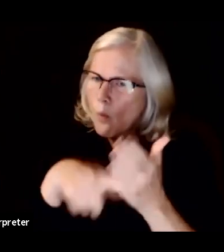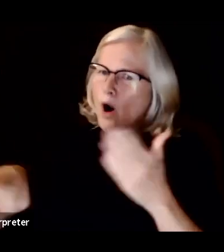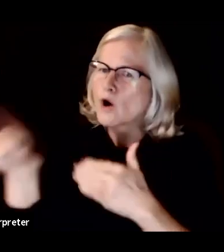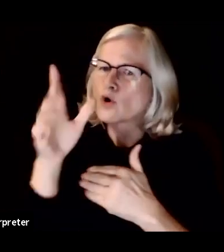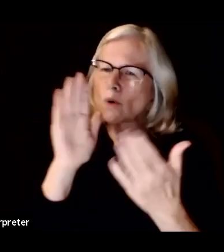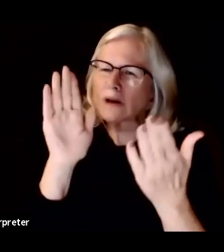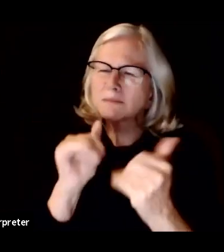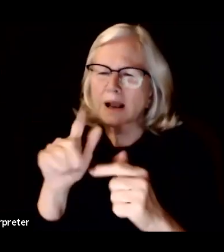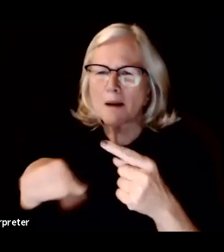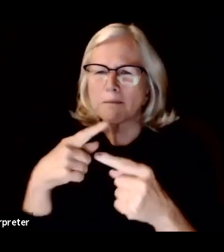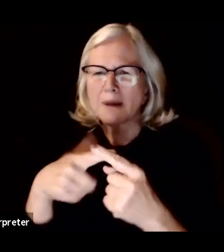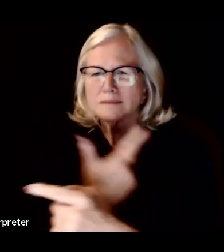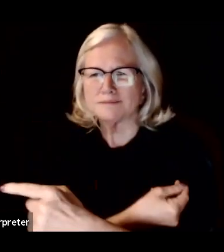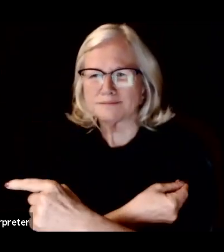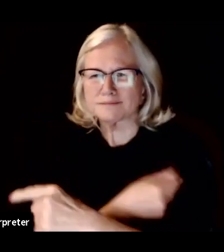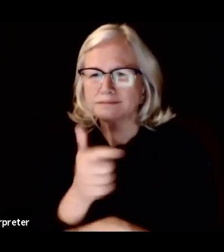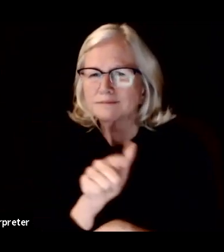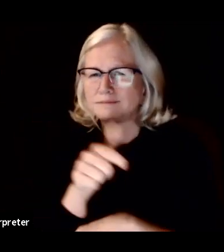over to Dr. Ruth Linfield.